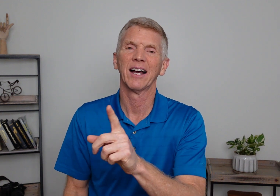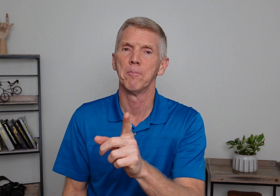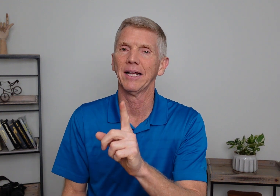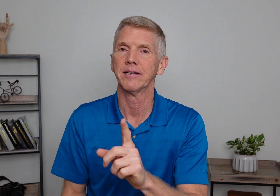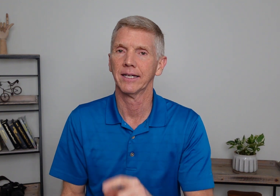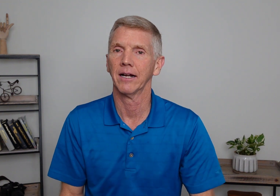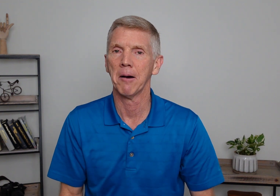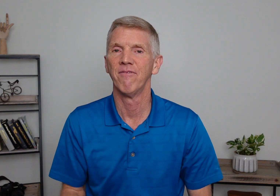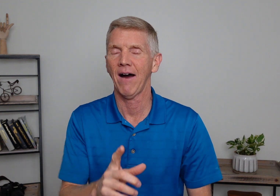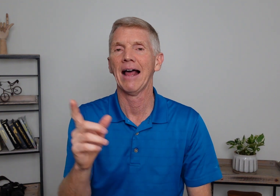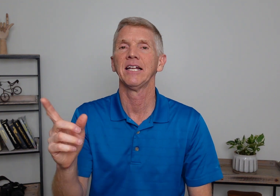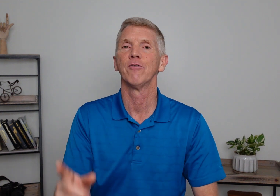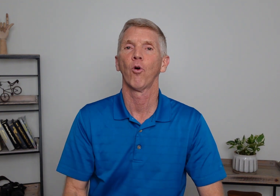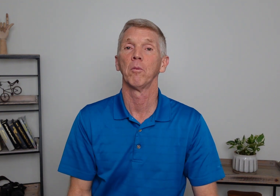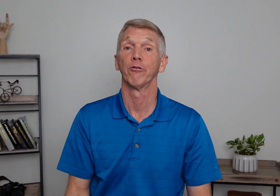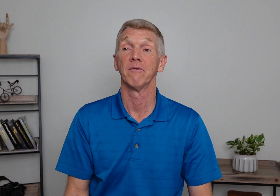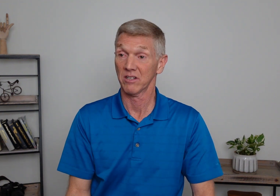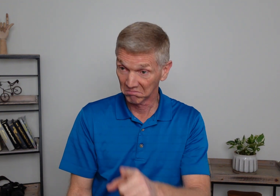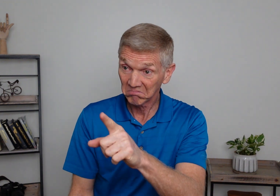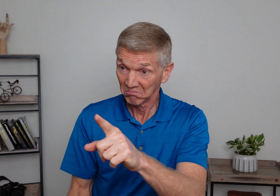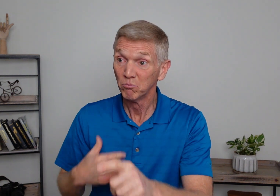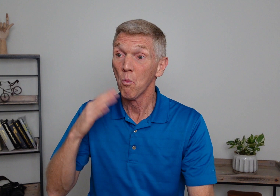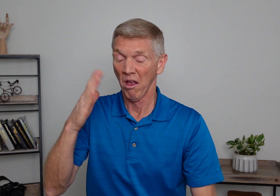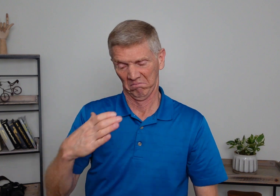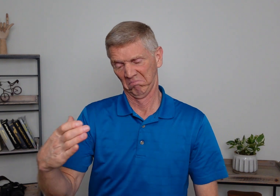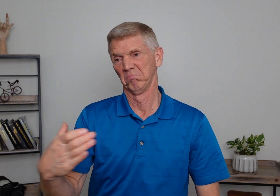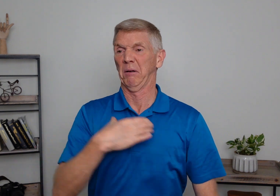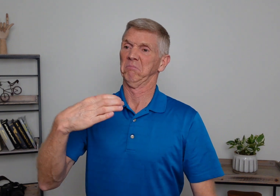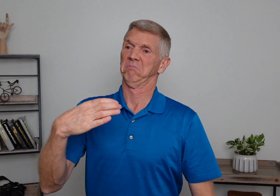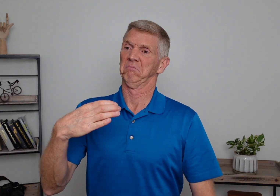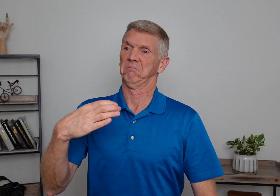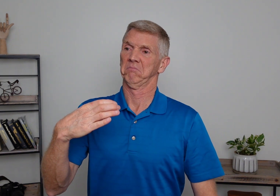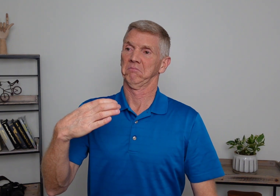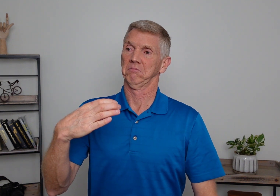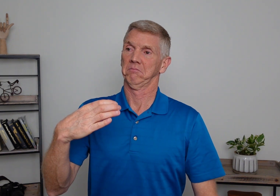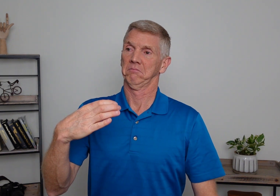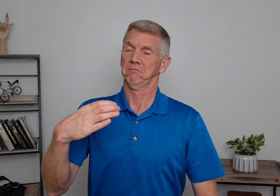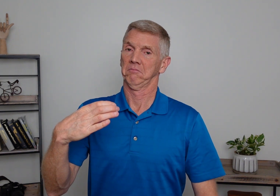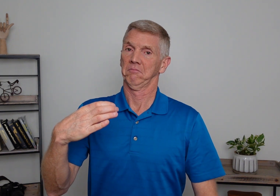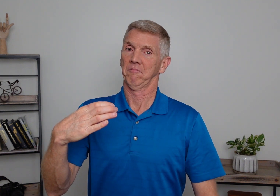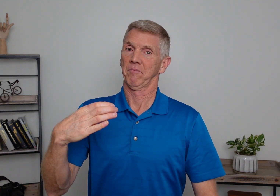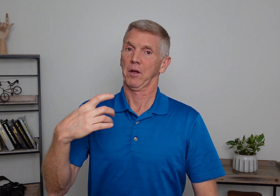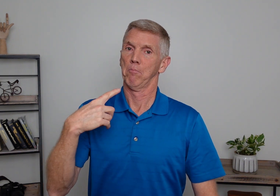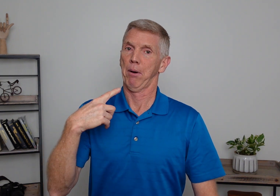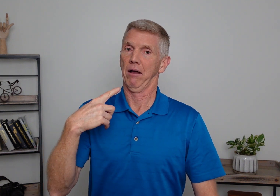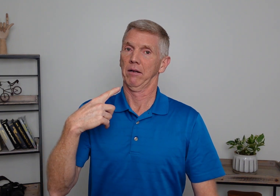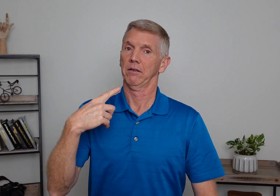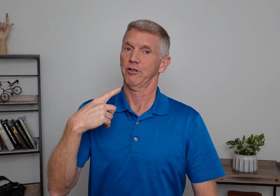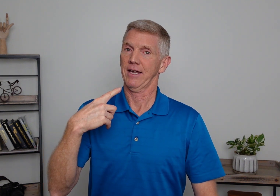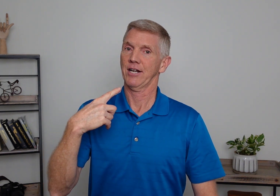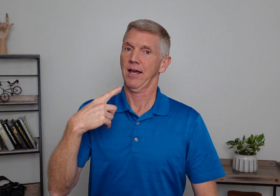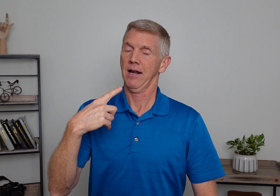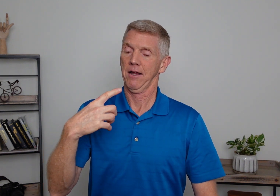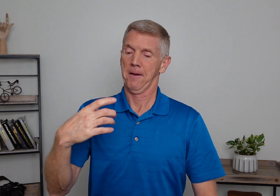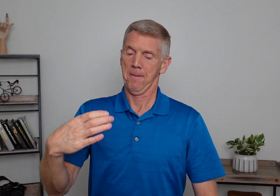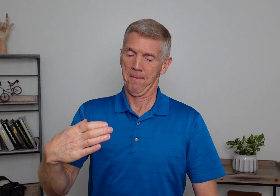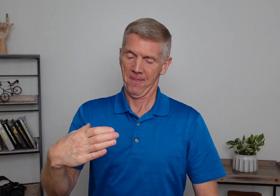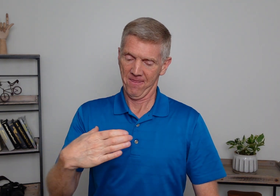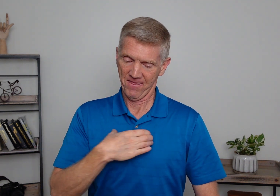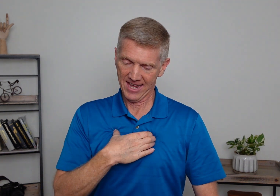complaint again. I'm filing a formal grievance. you catch that?